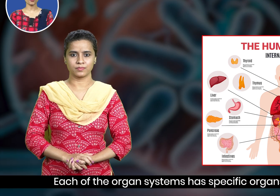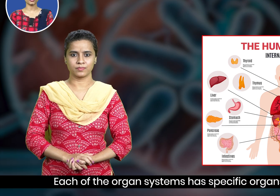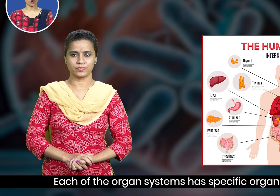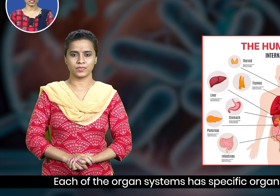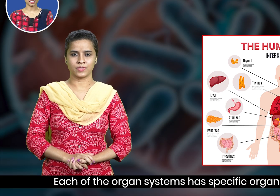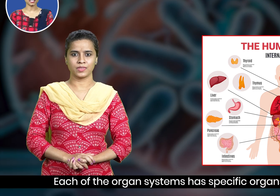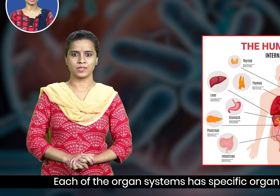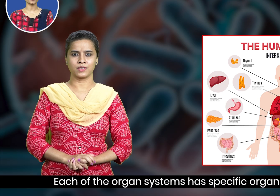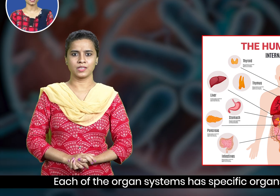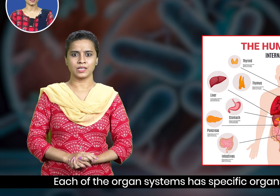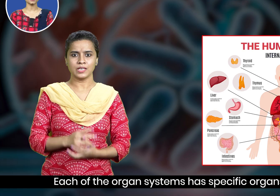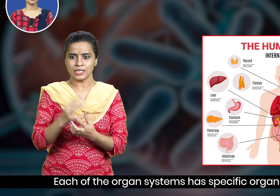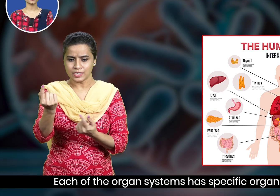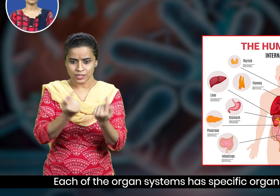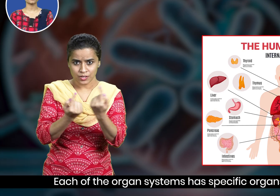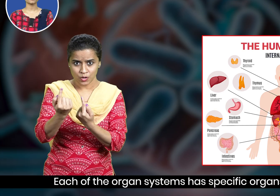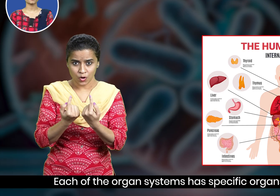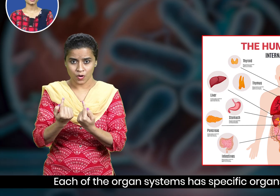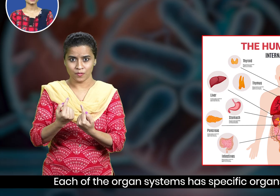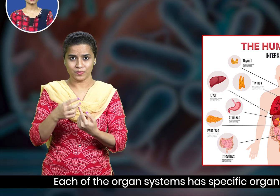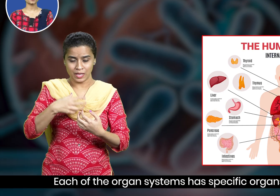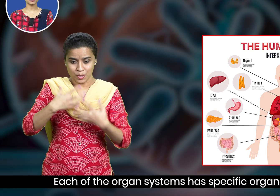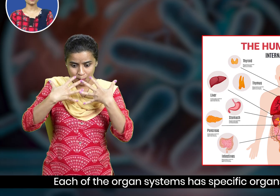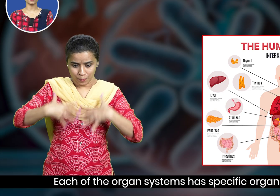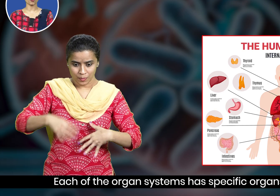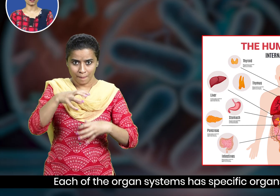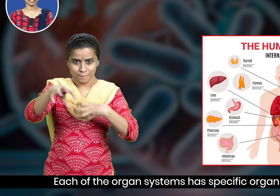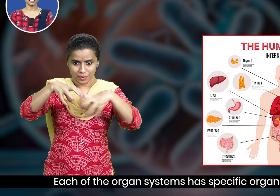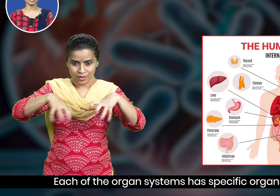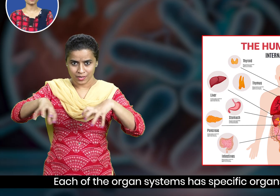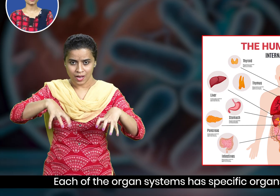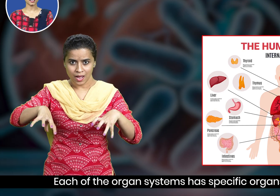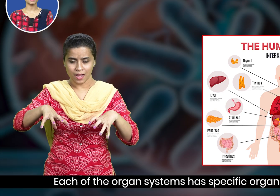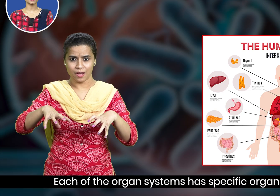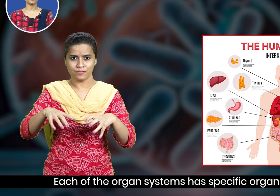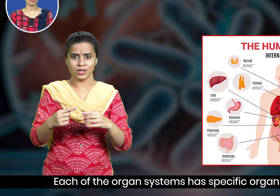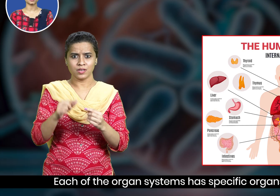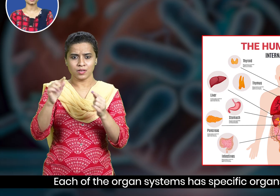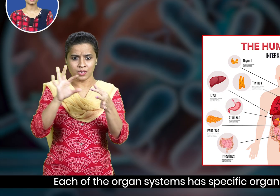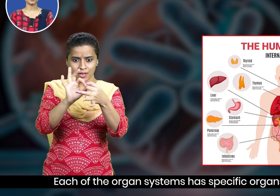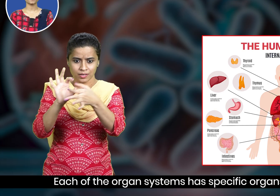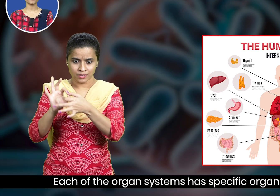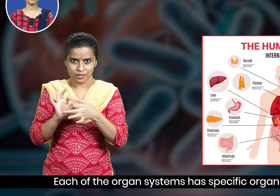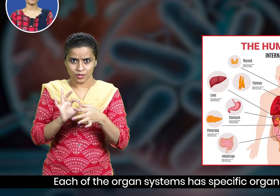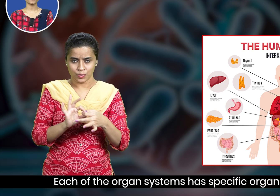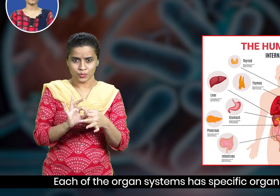Each of the organ systems has specific organs as its parts,